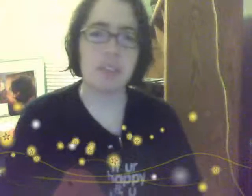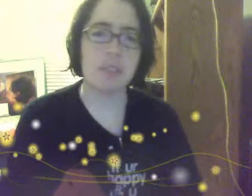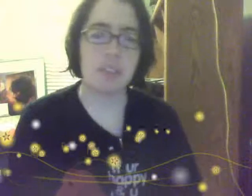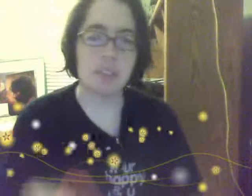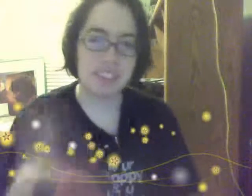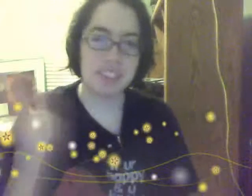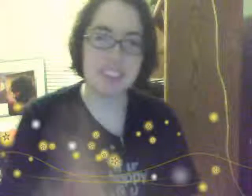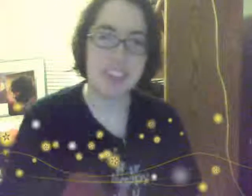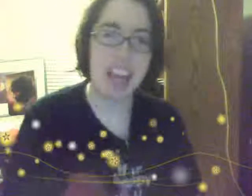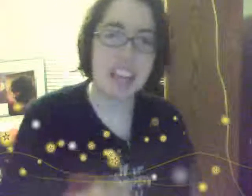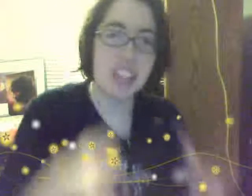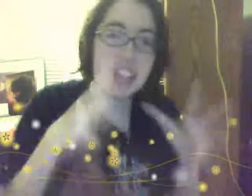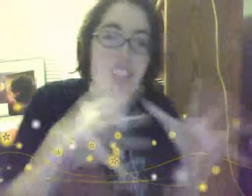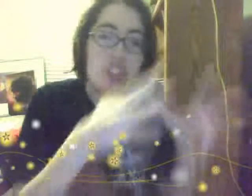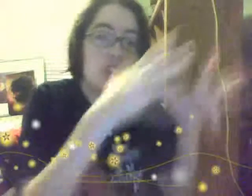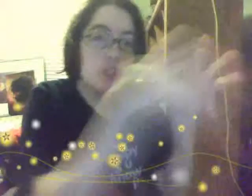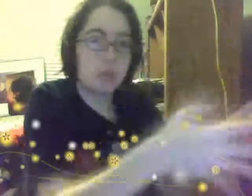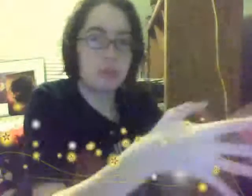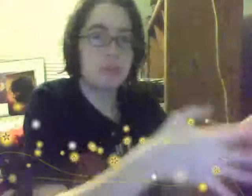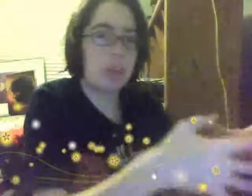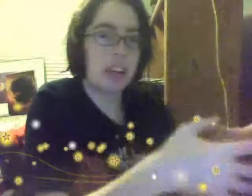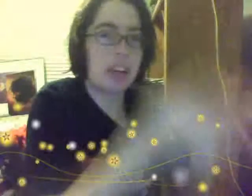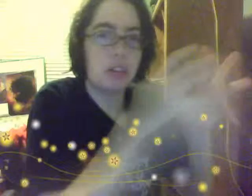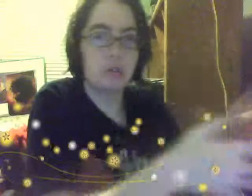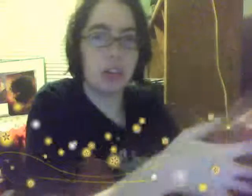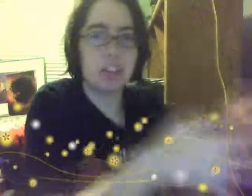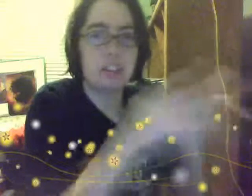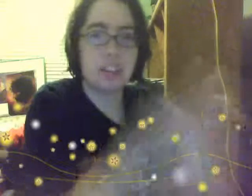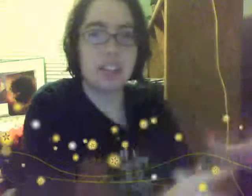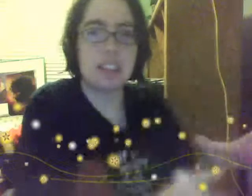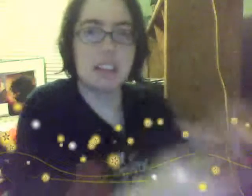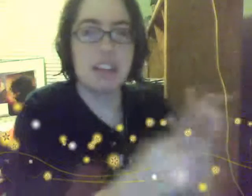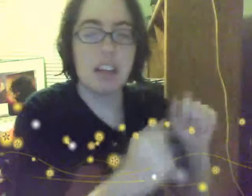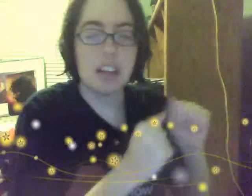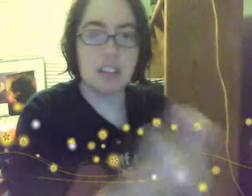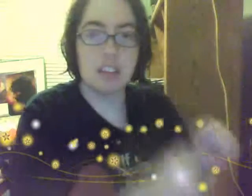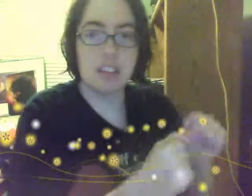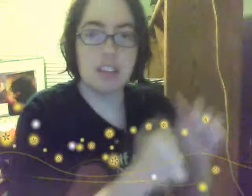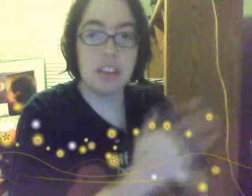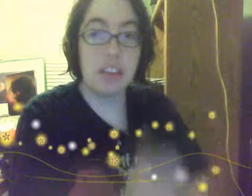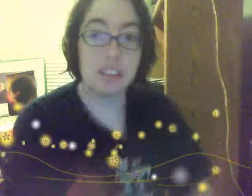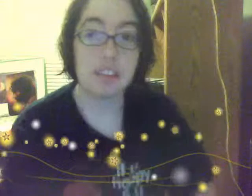home alone." And then she goes back and tries to get the gift.